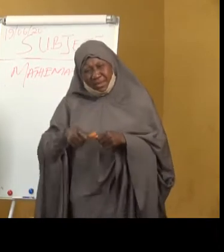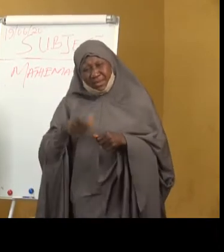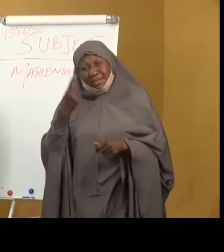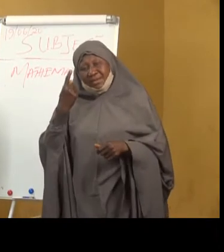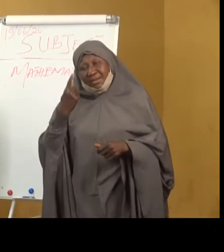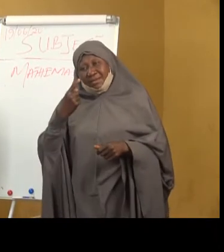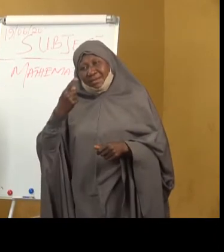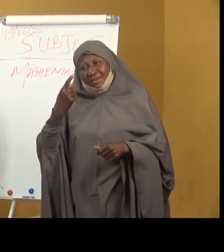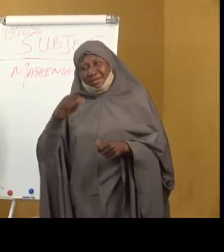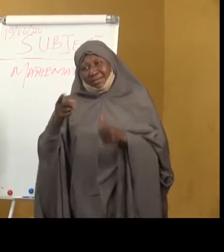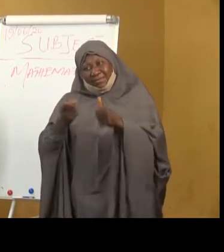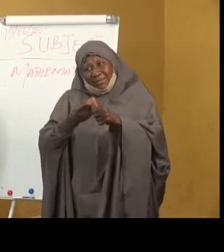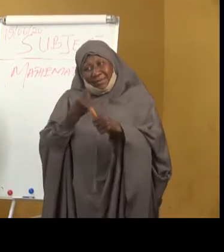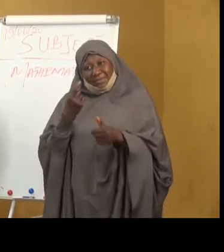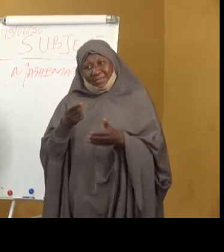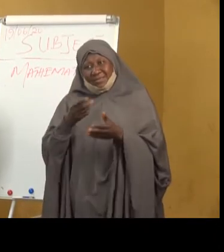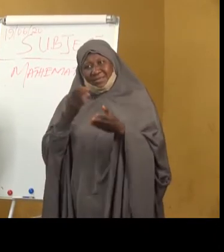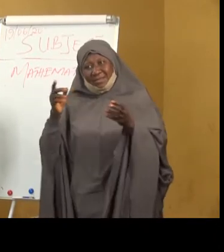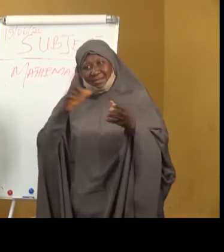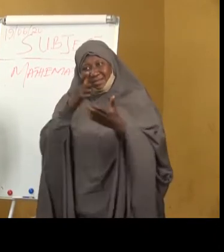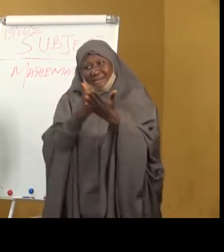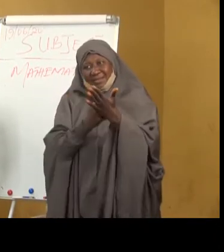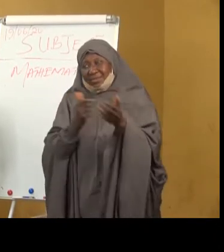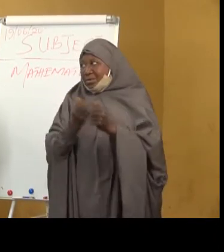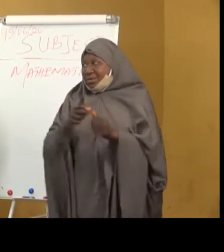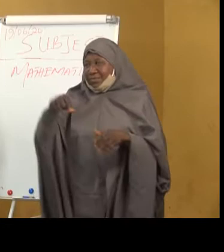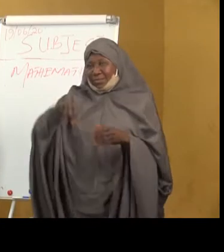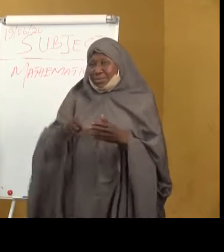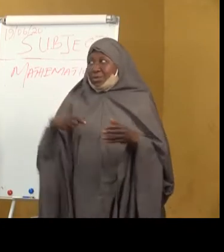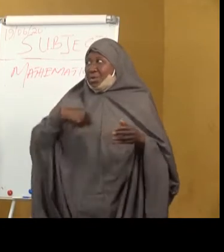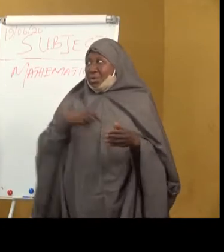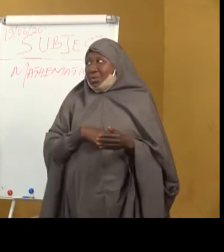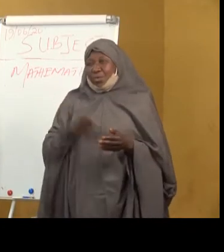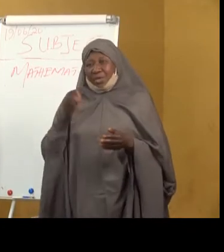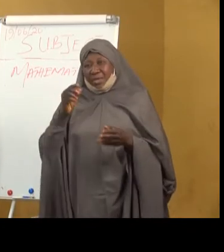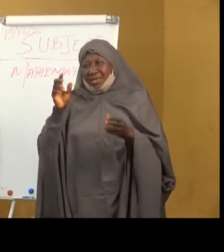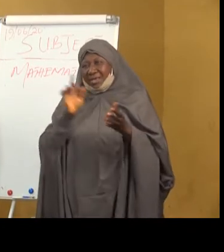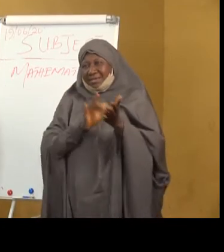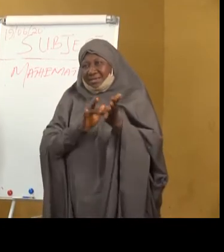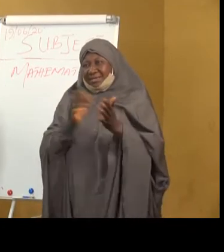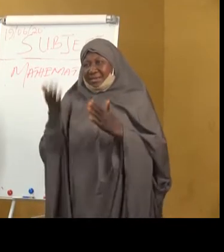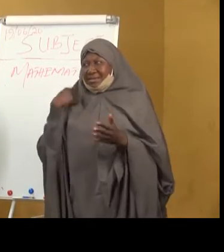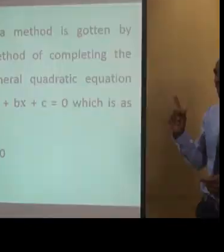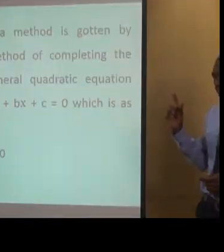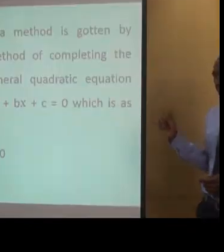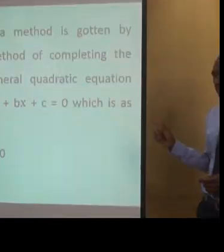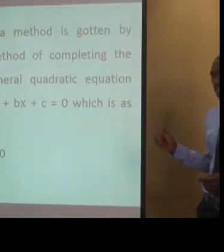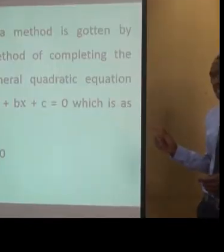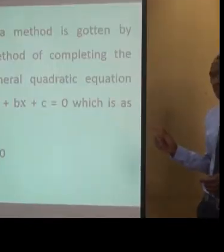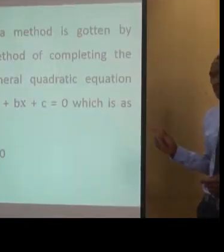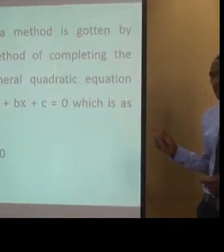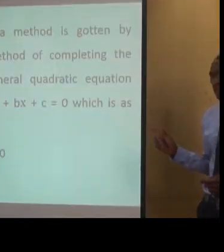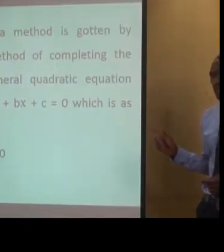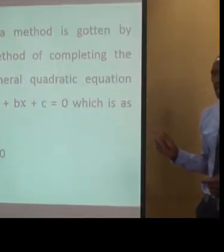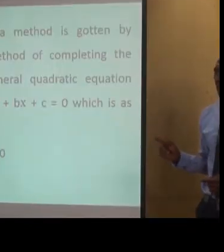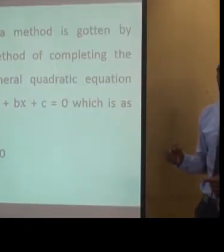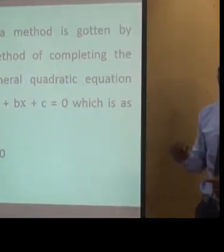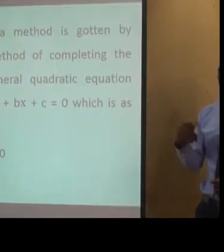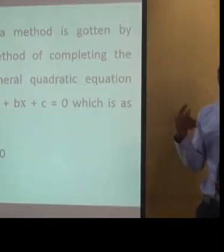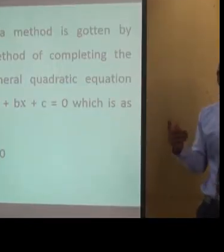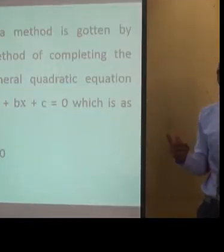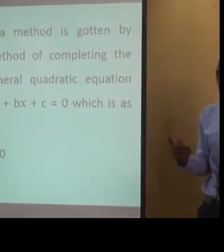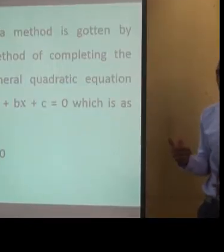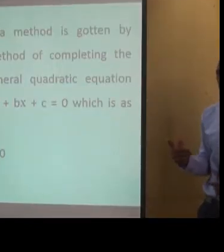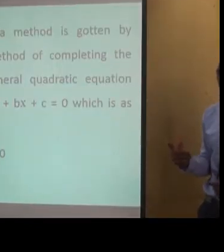the first lesson of quadratic equations, we treated the first method, which is factorization. And